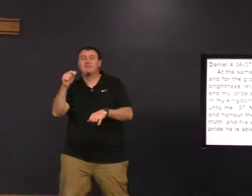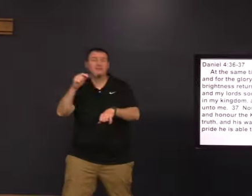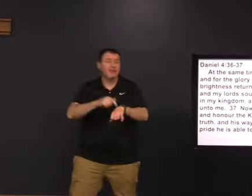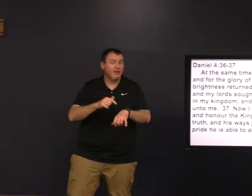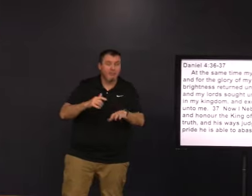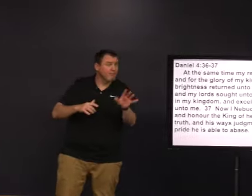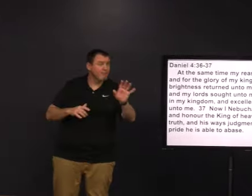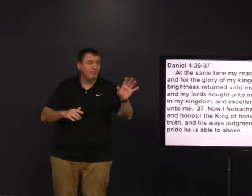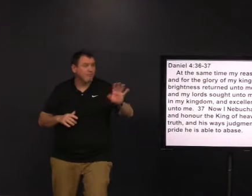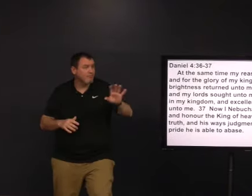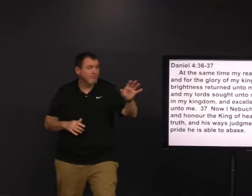At the same time,